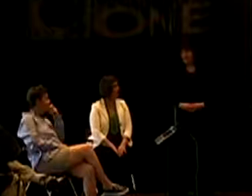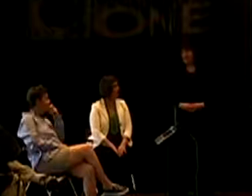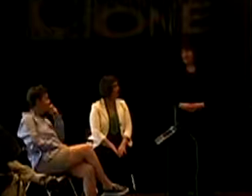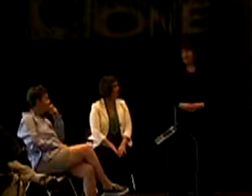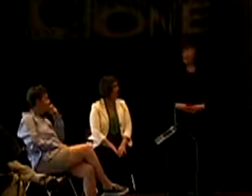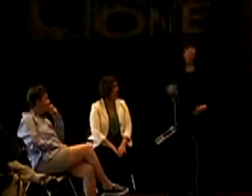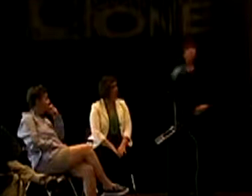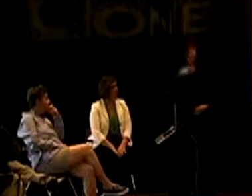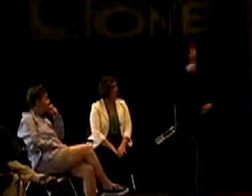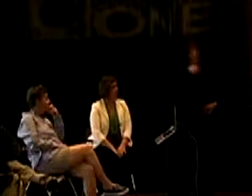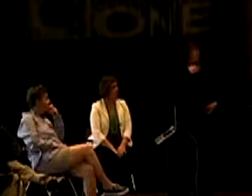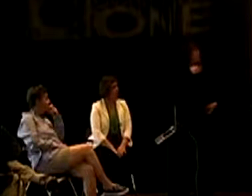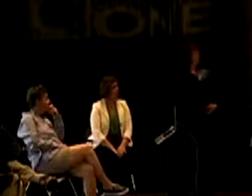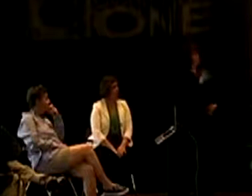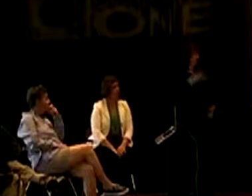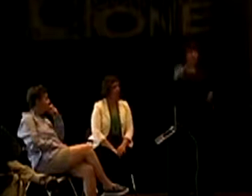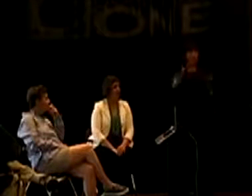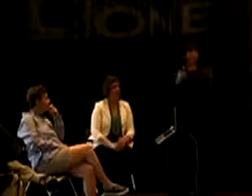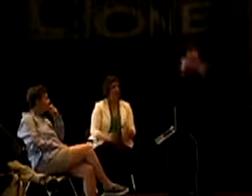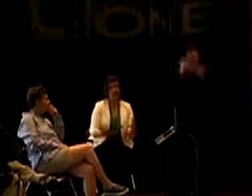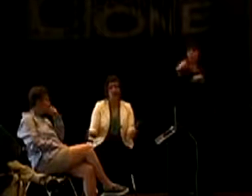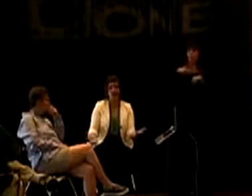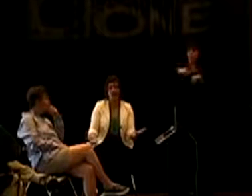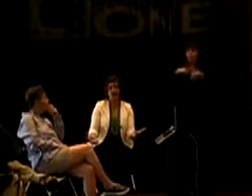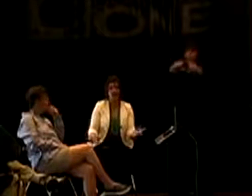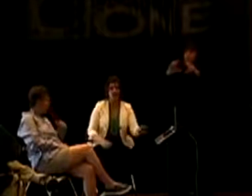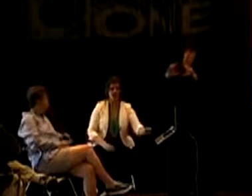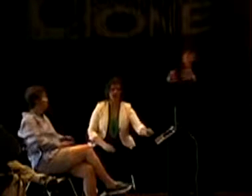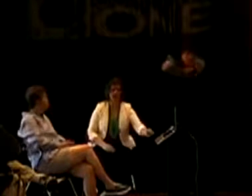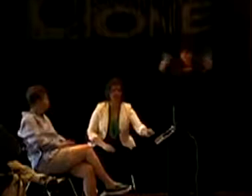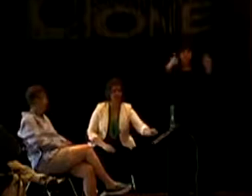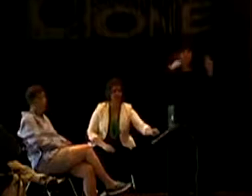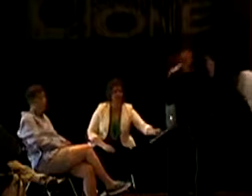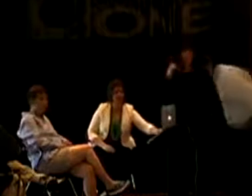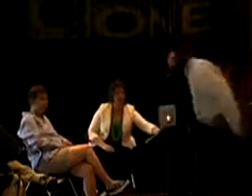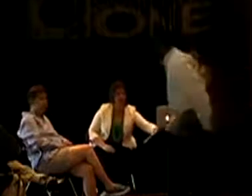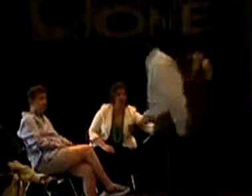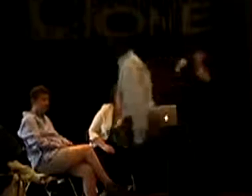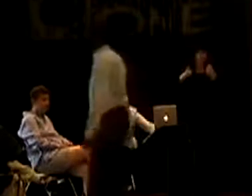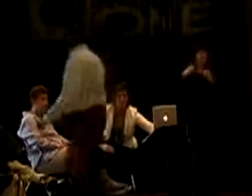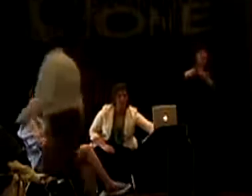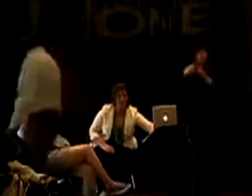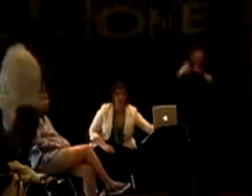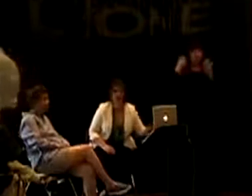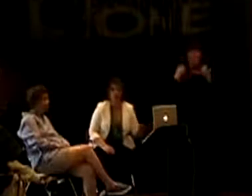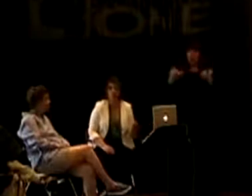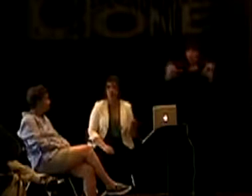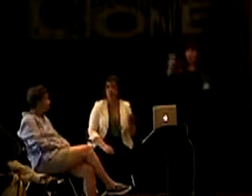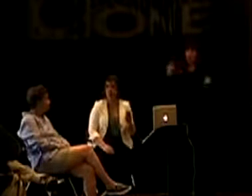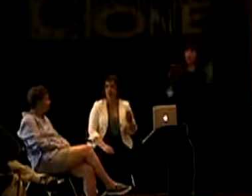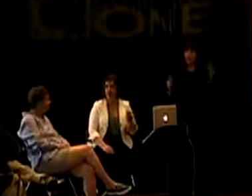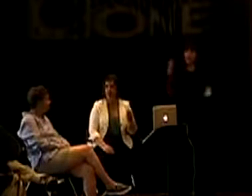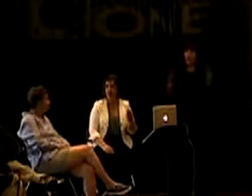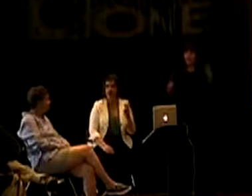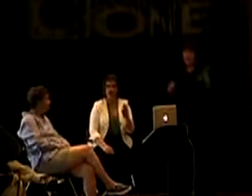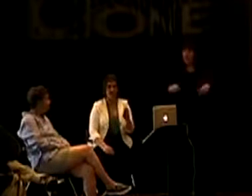I'm wondering now if maybe this would be a great time to open this up to questions from the audience. So a little